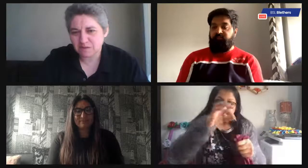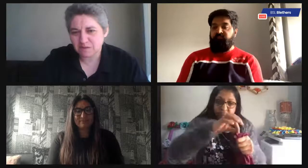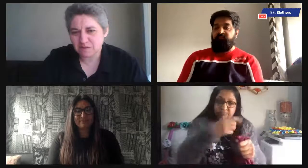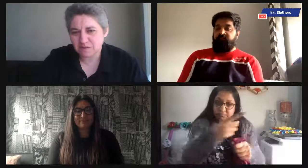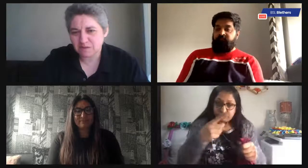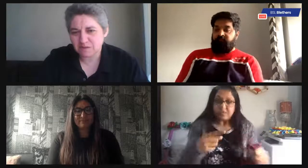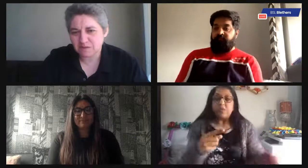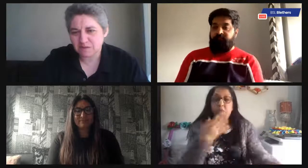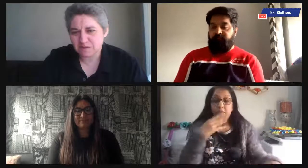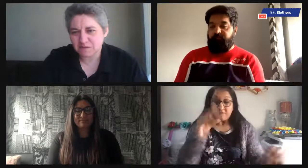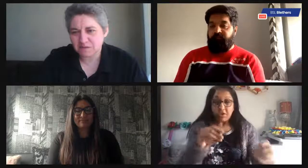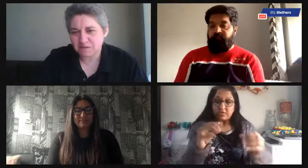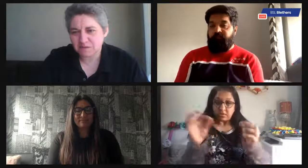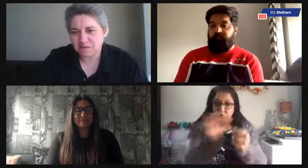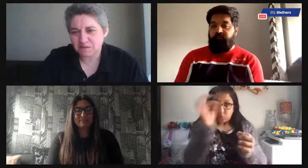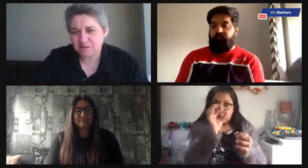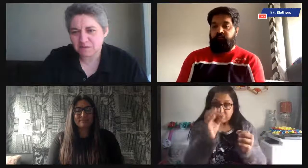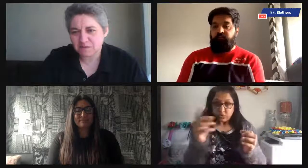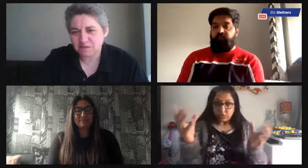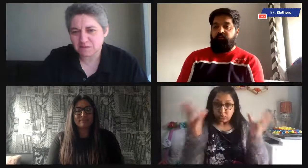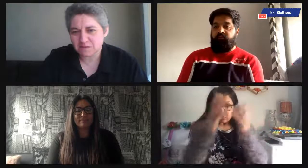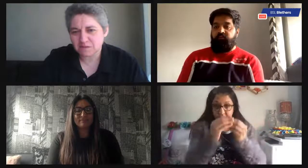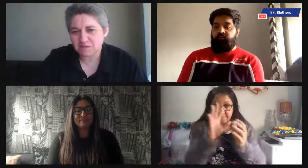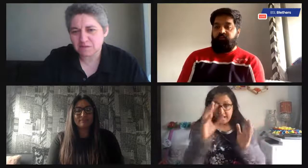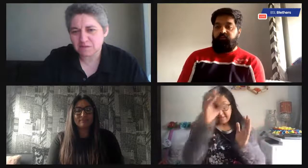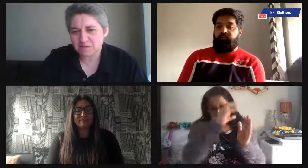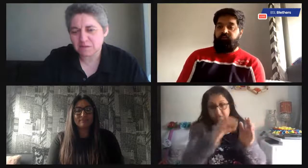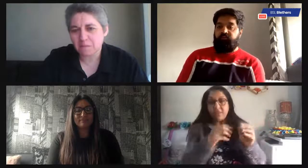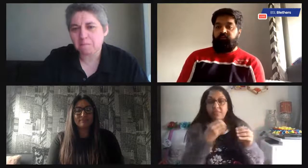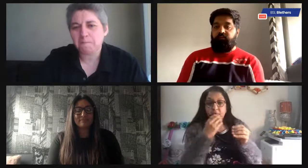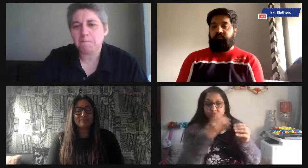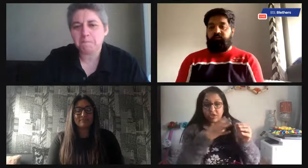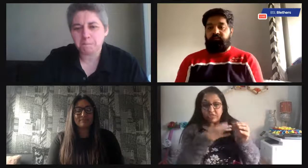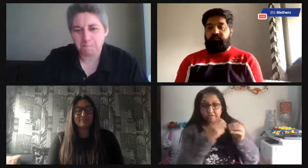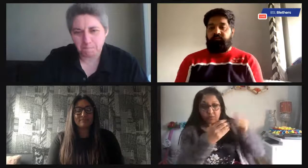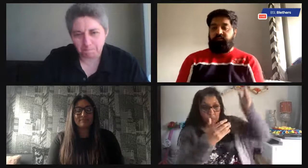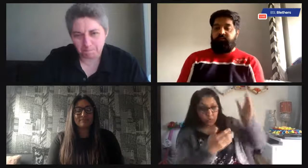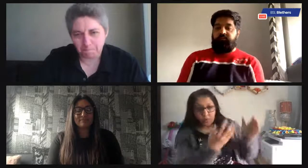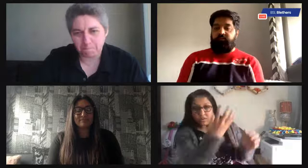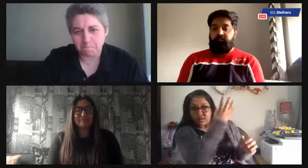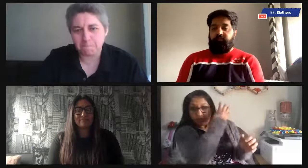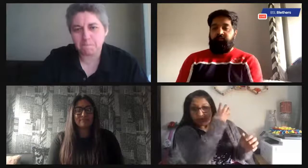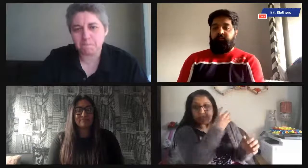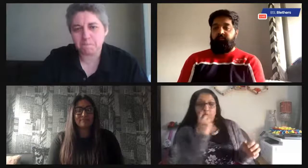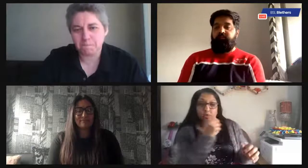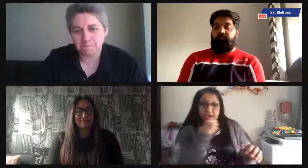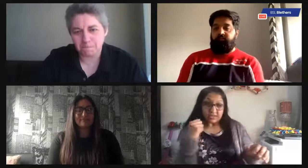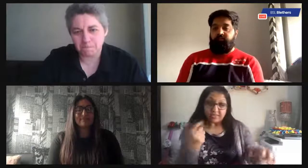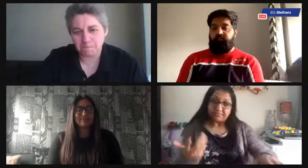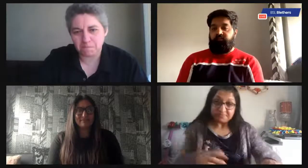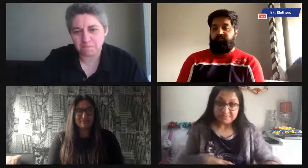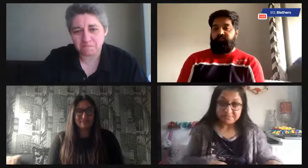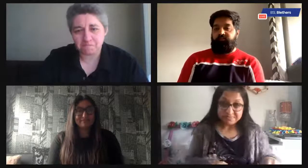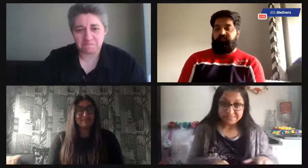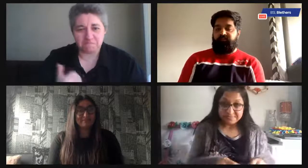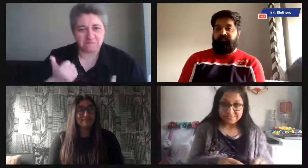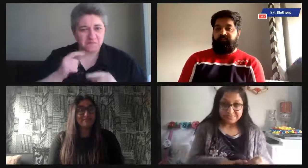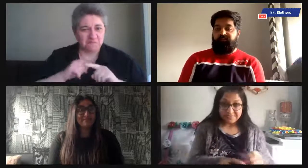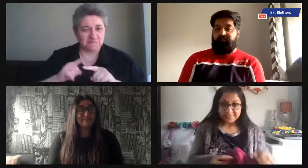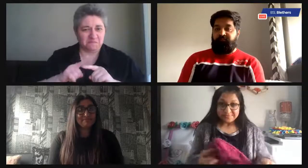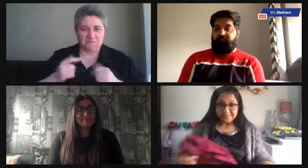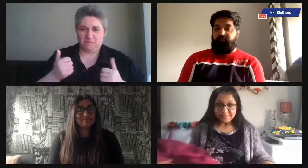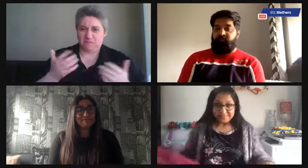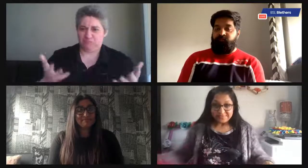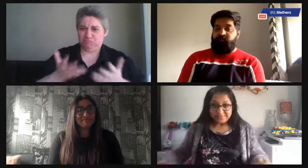tiny bits of glitter, any colour. Put them in the middle. When it's all finished, sew them all together. Put the 5 together. You can put them in the